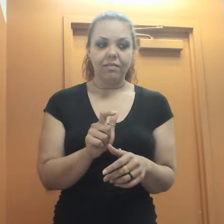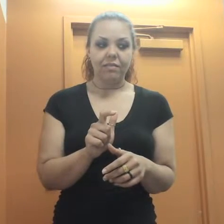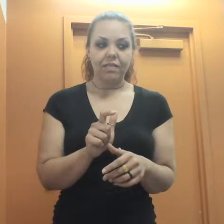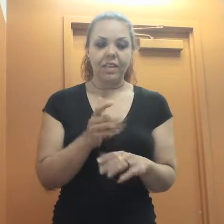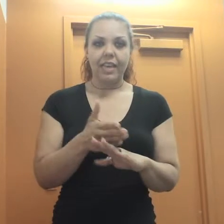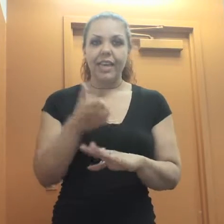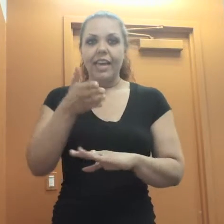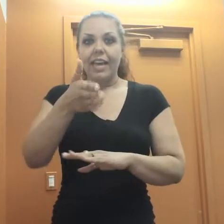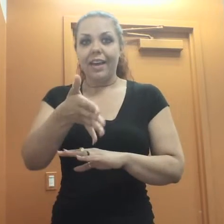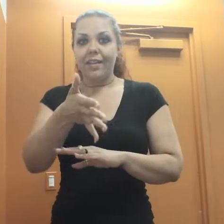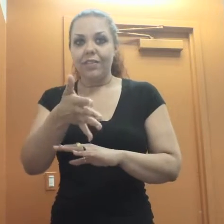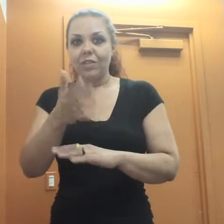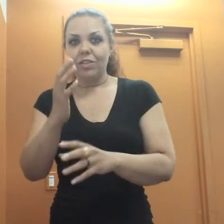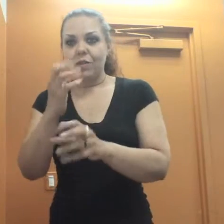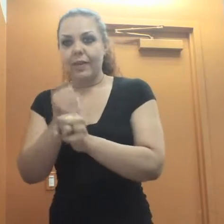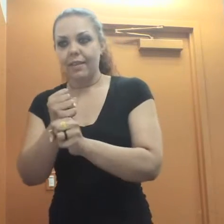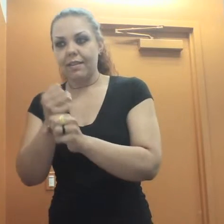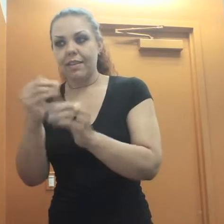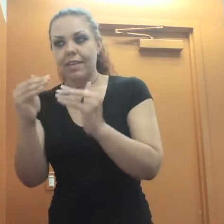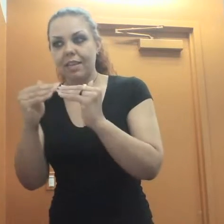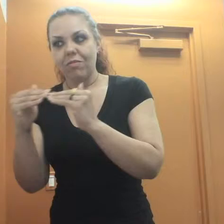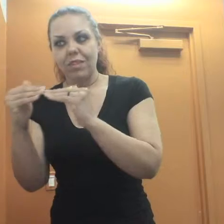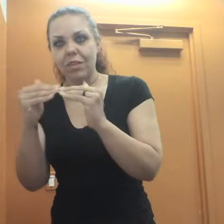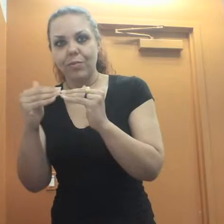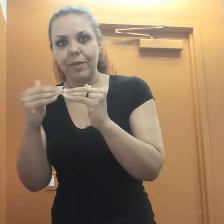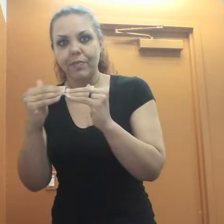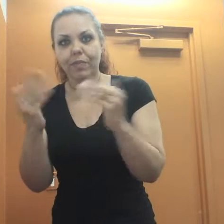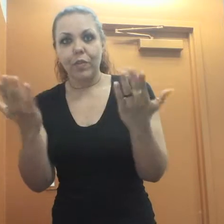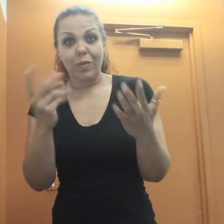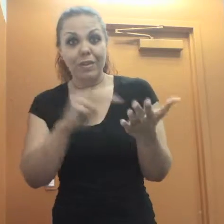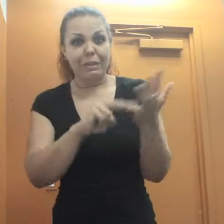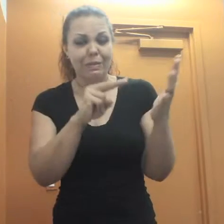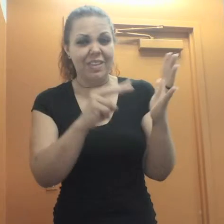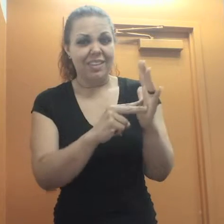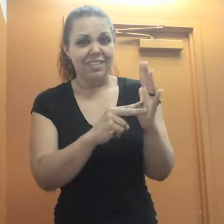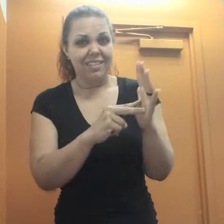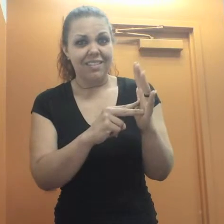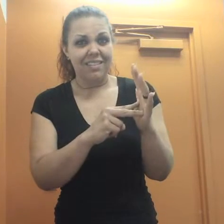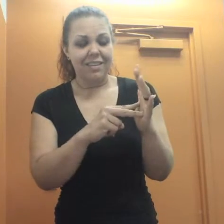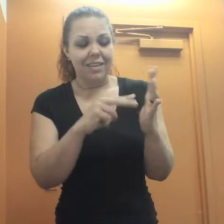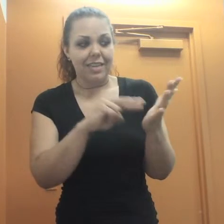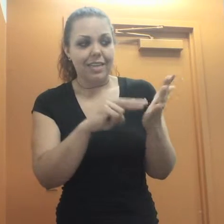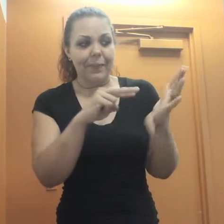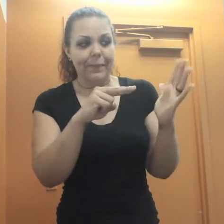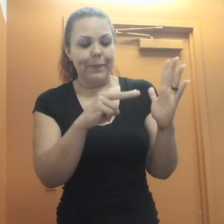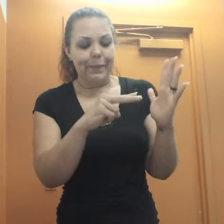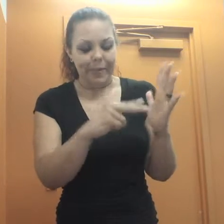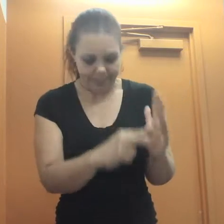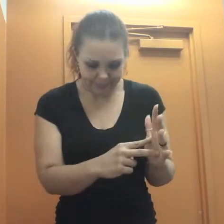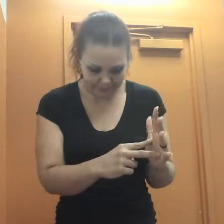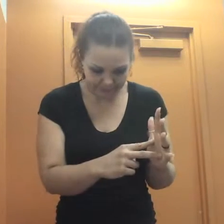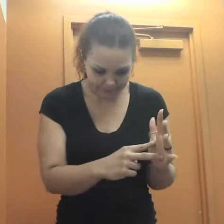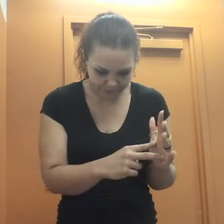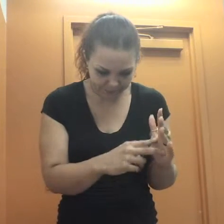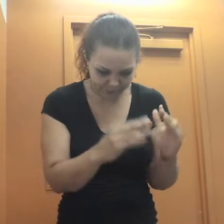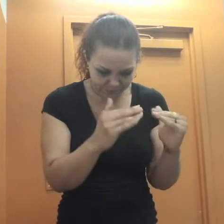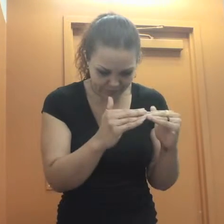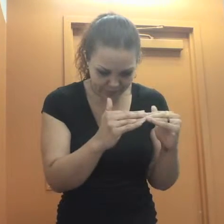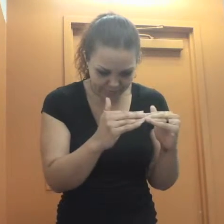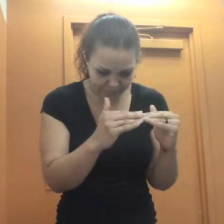equilibrium. So what does this mean? It means that the equilibrium concentration of H2S is not